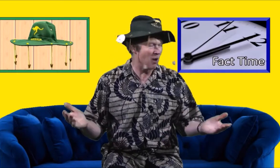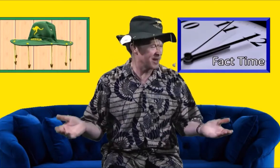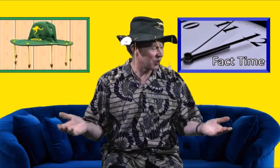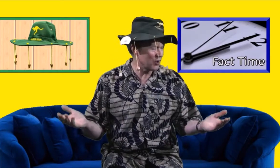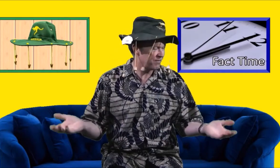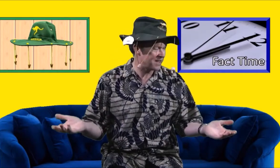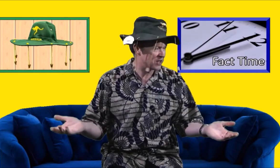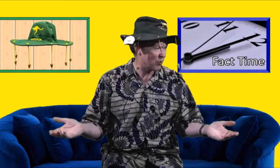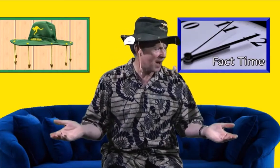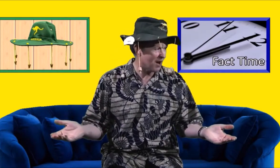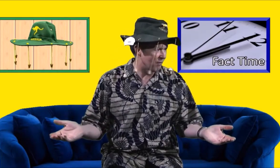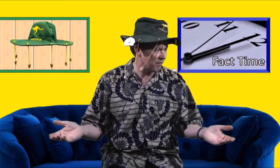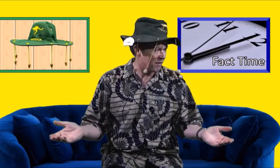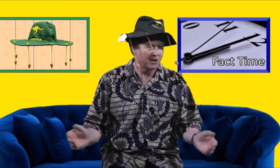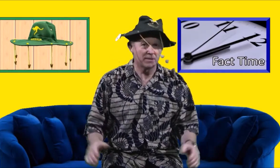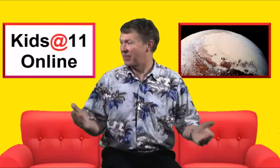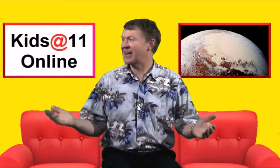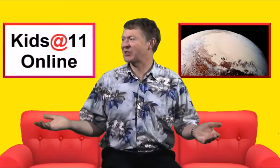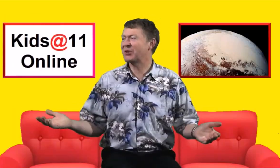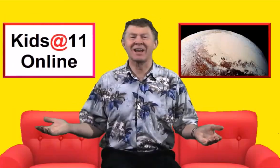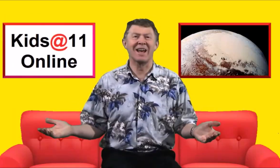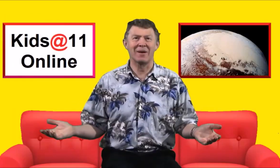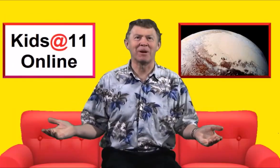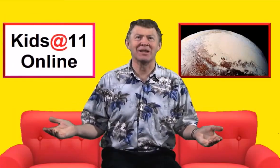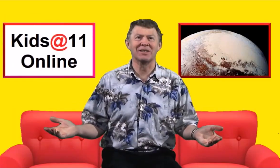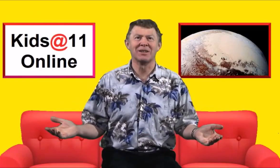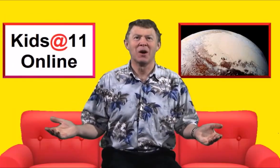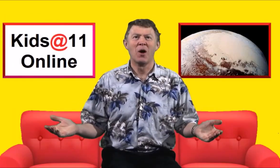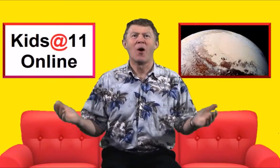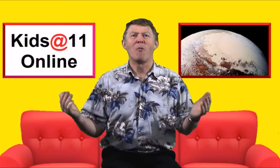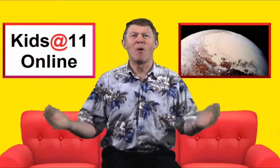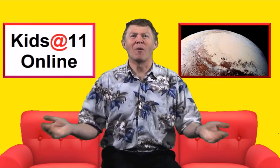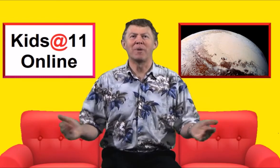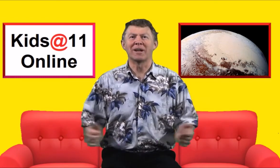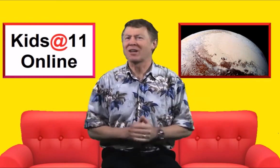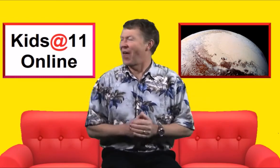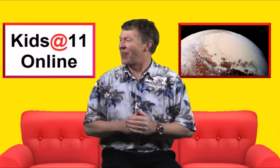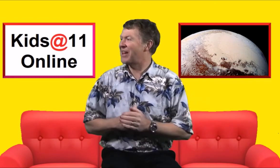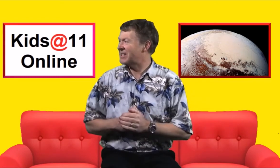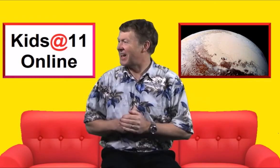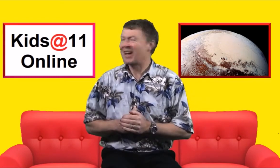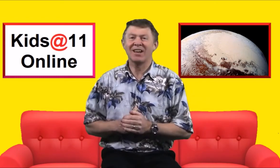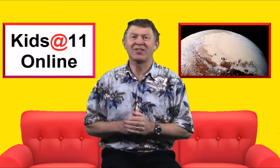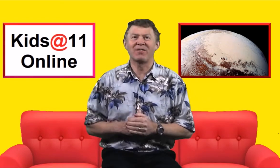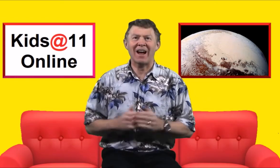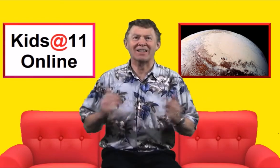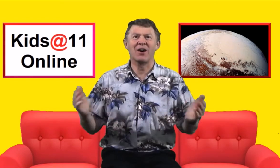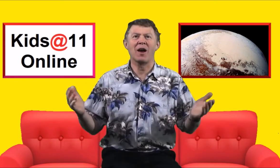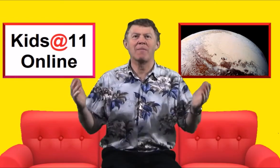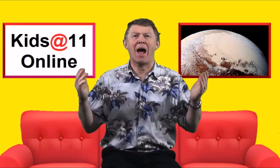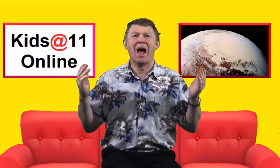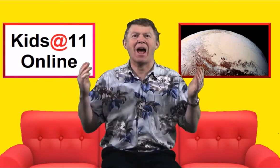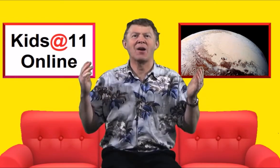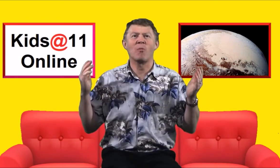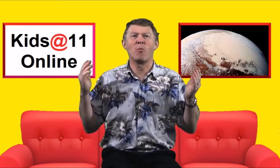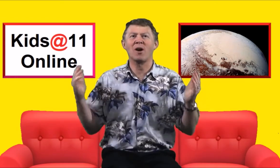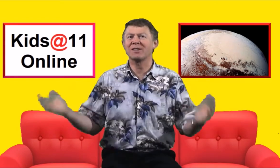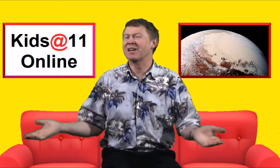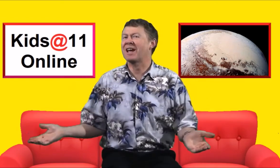good physical health. That's good to hear, Pete. Well, Pete, this is Fact Time, and what is